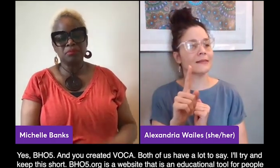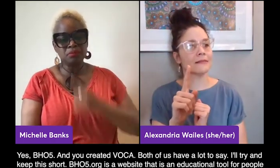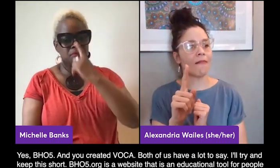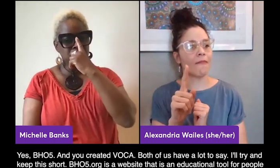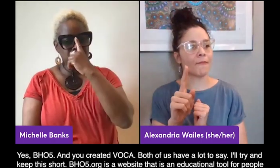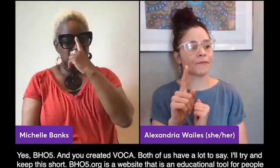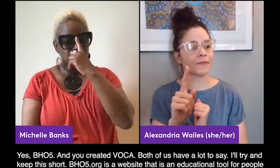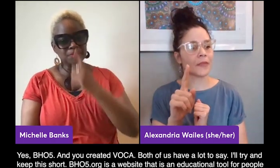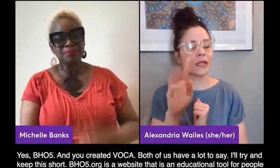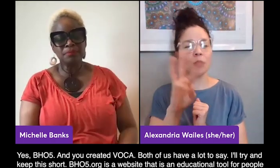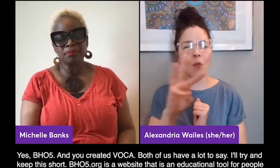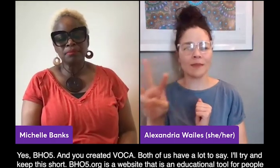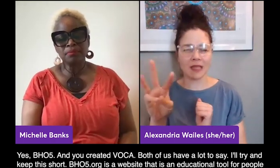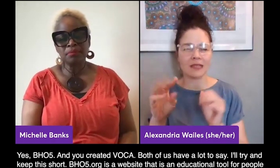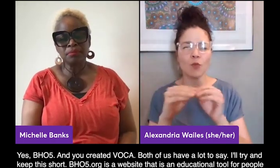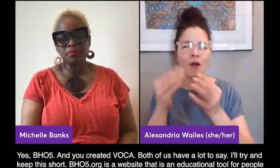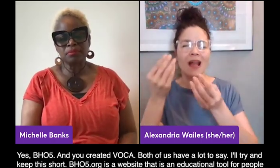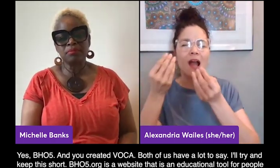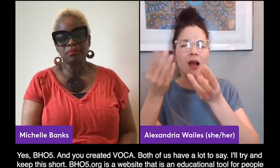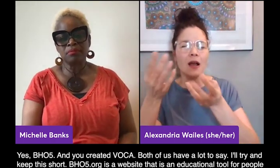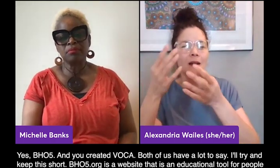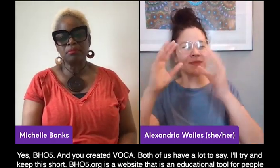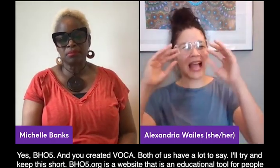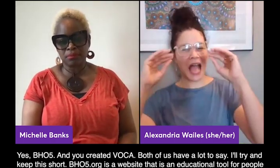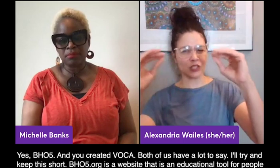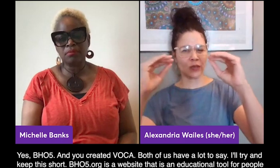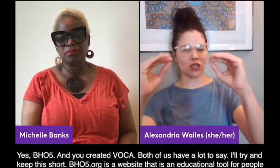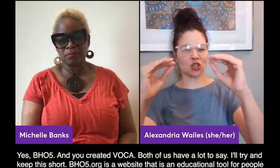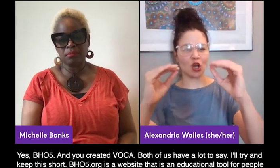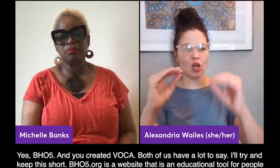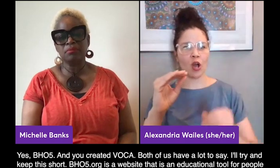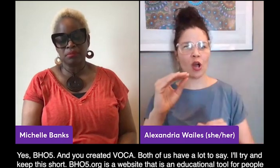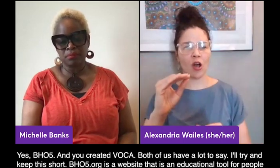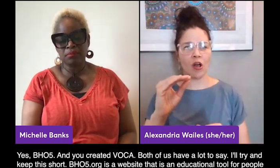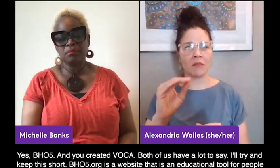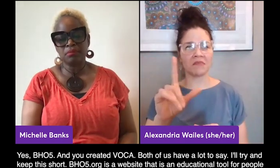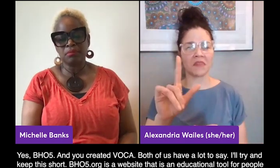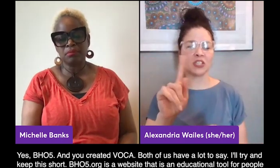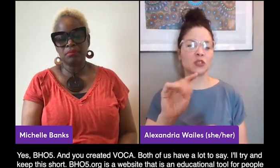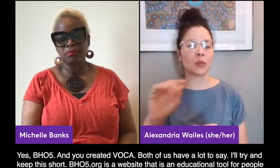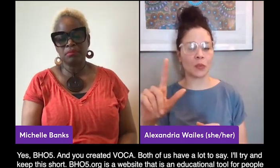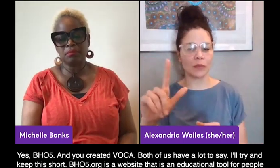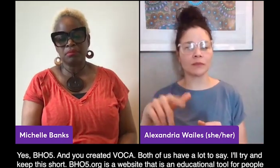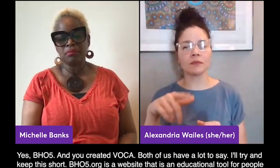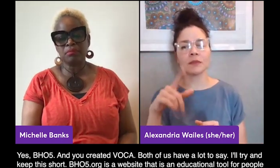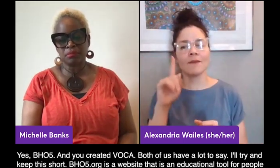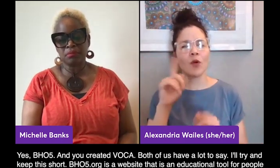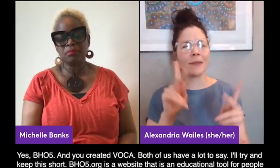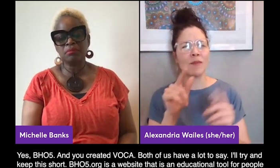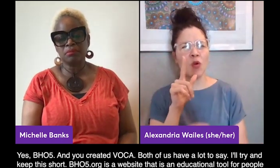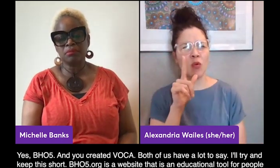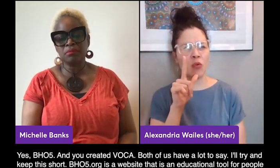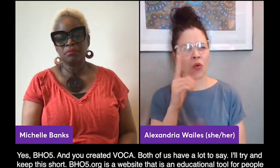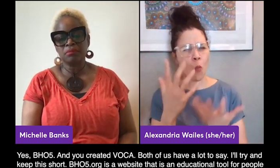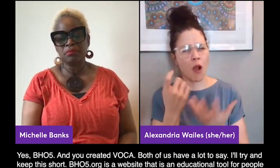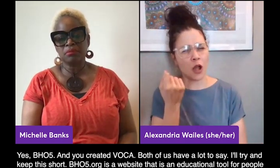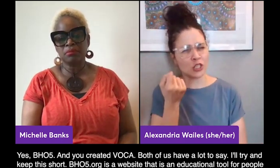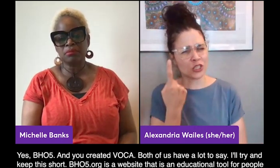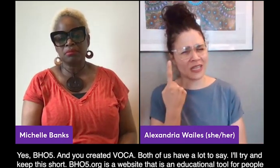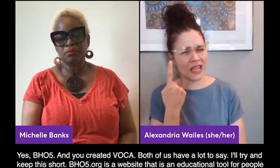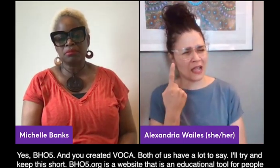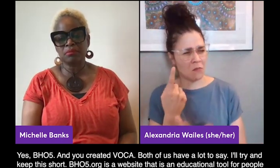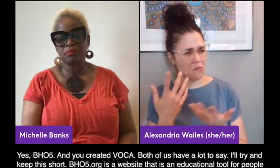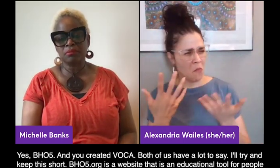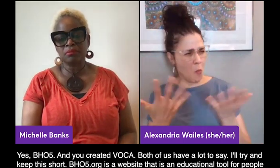BHO5.org is a website that is an educational tool for people who want